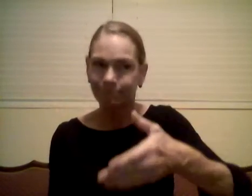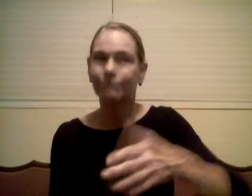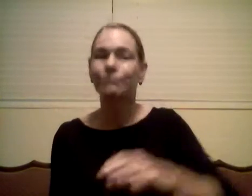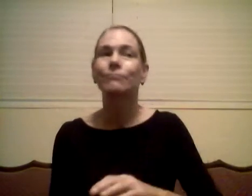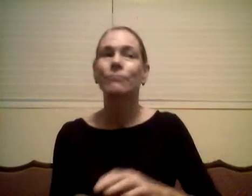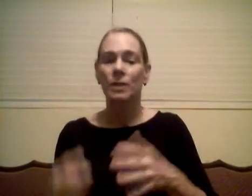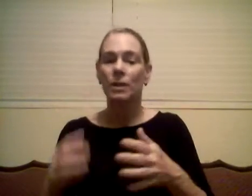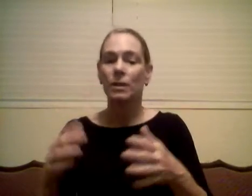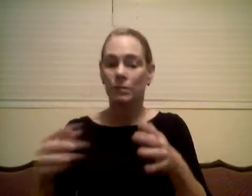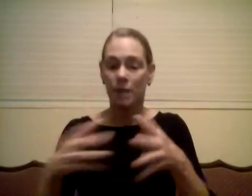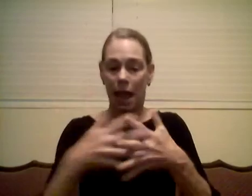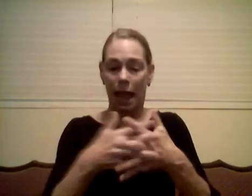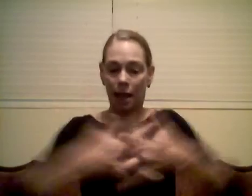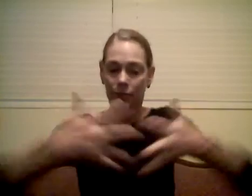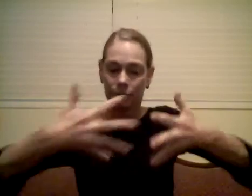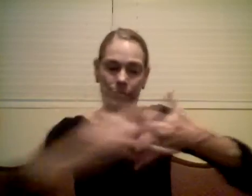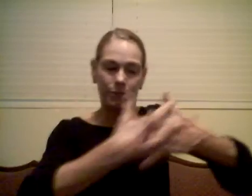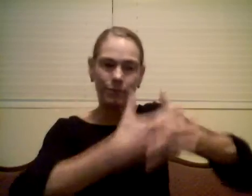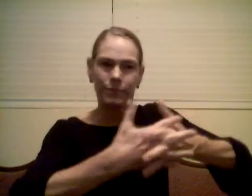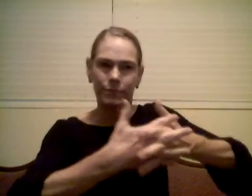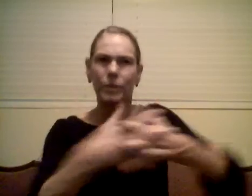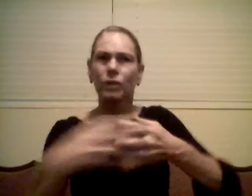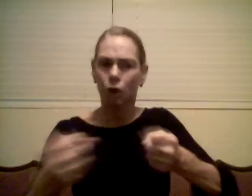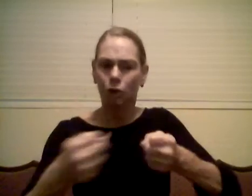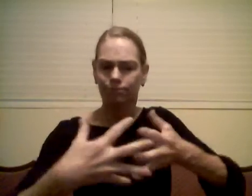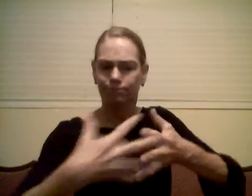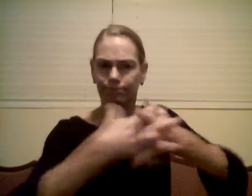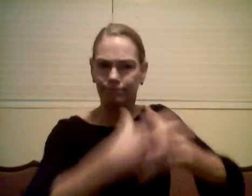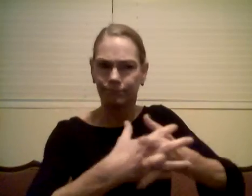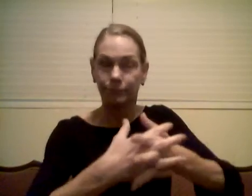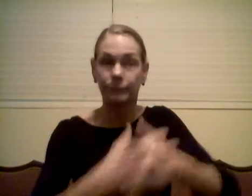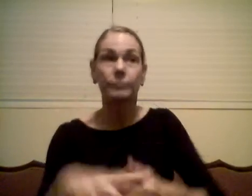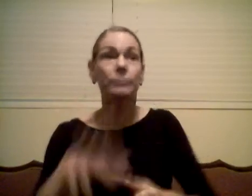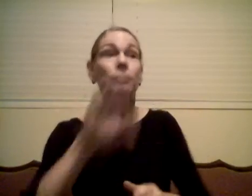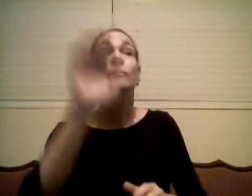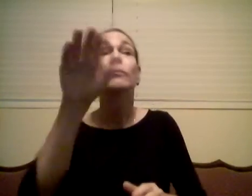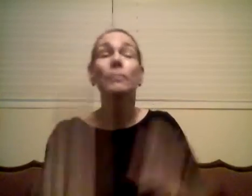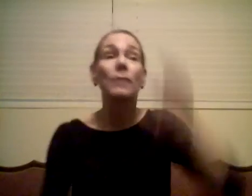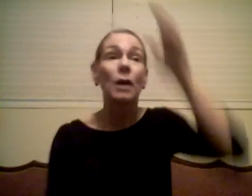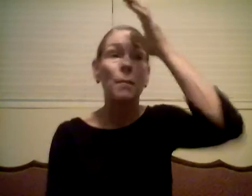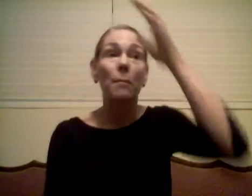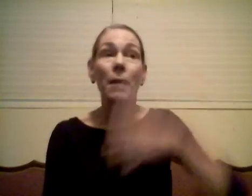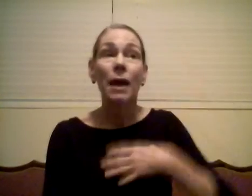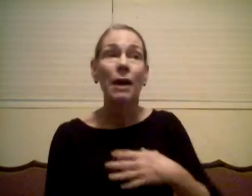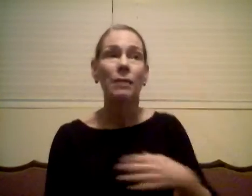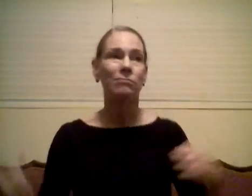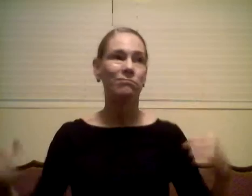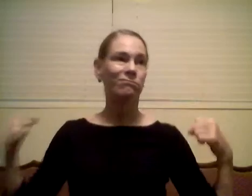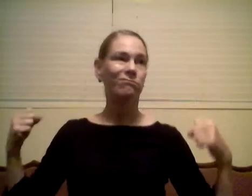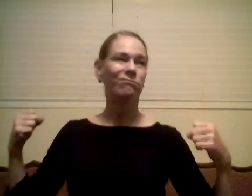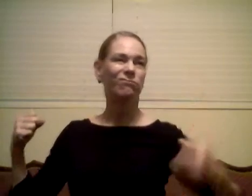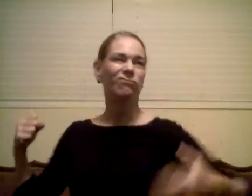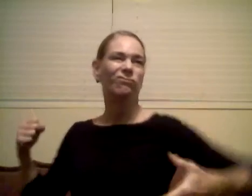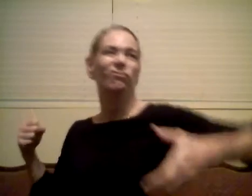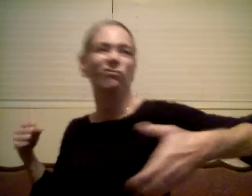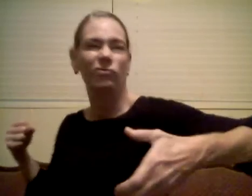at the webbing. Nice firm grip. And gentlemen, you don't need to prove to me you can bench press 14,000 pounds. I